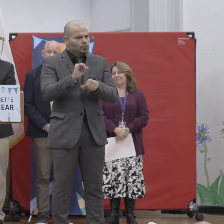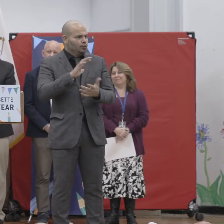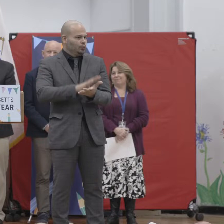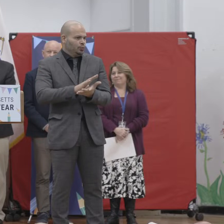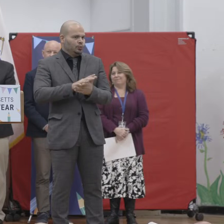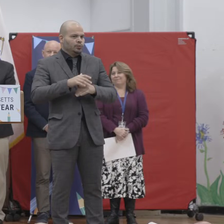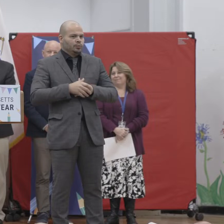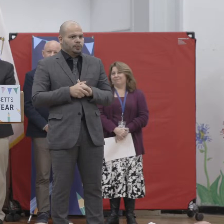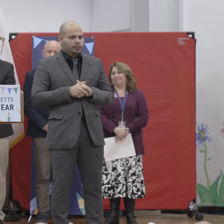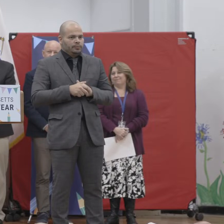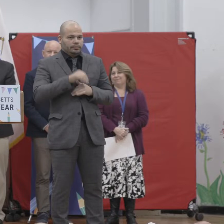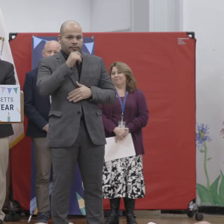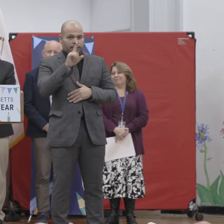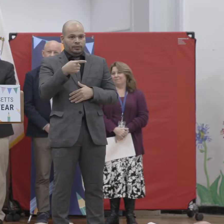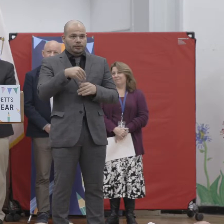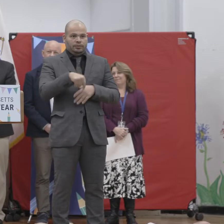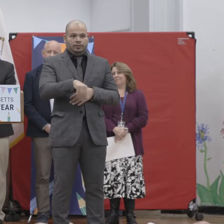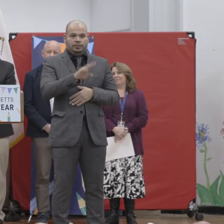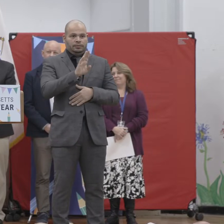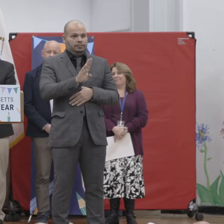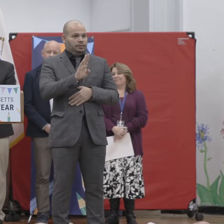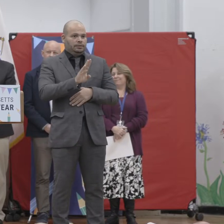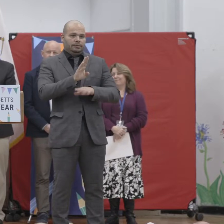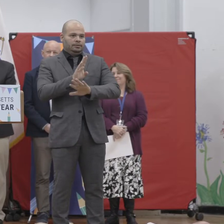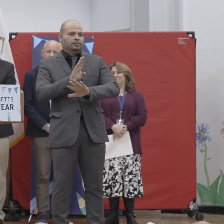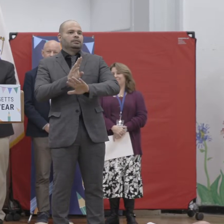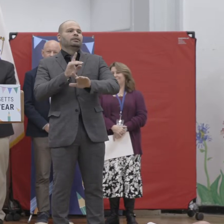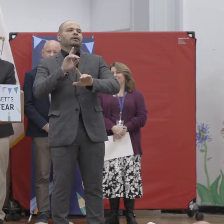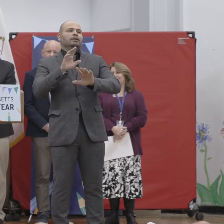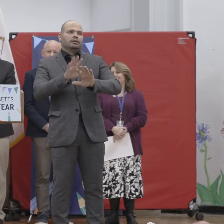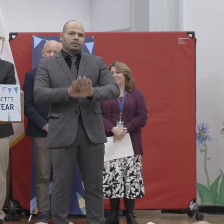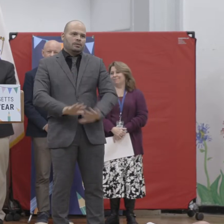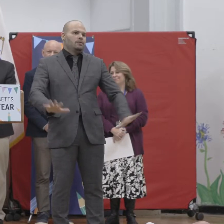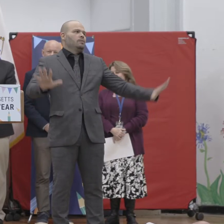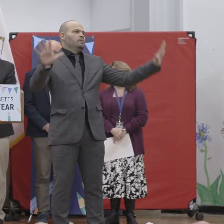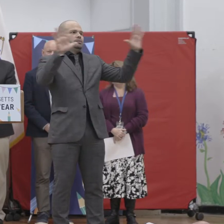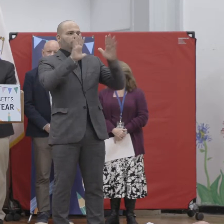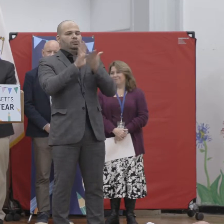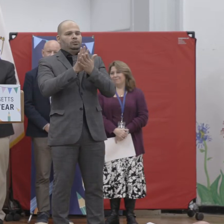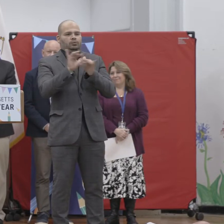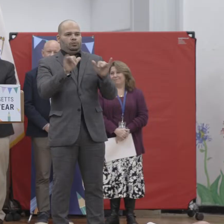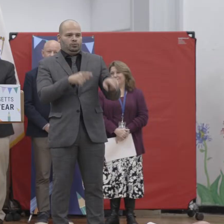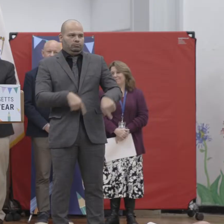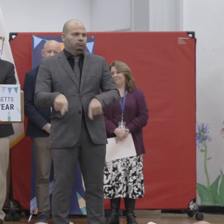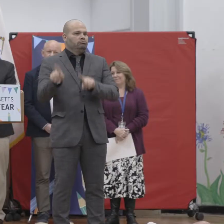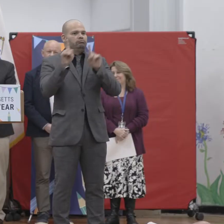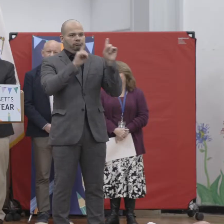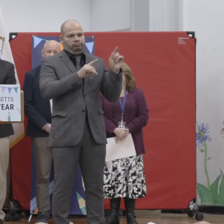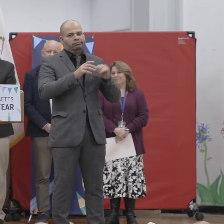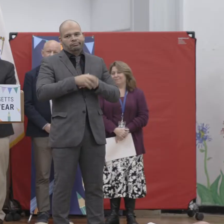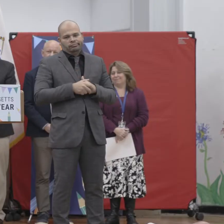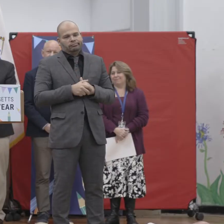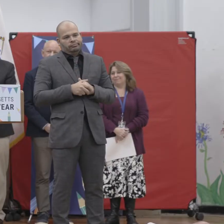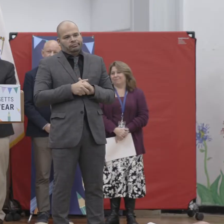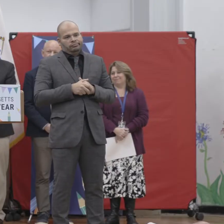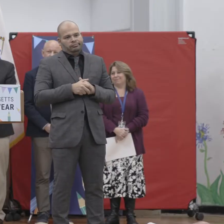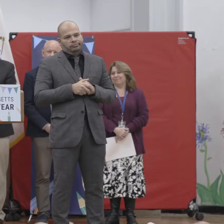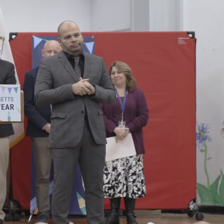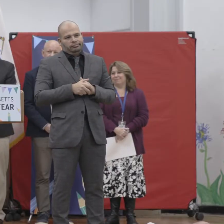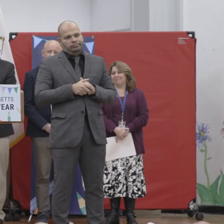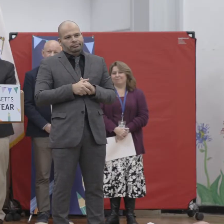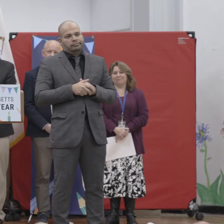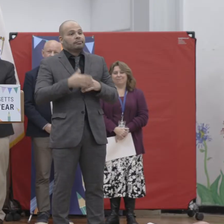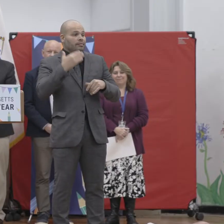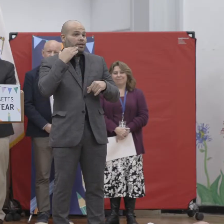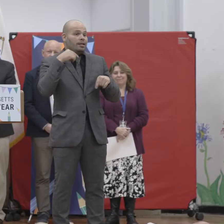in Boston and across the Commonwealth. Now, I know I don't have to say too much about how special Miss S is to you